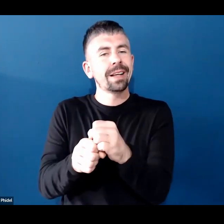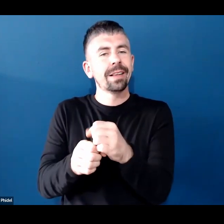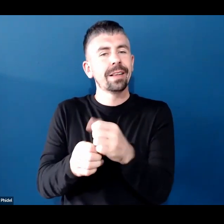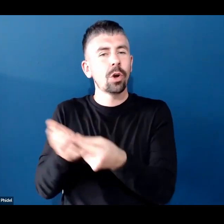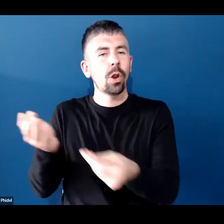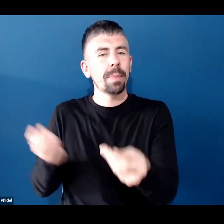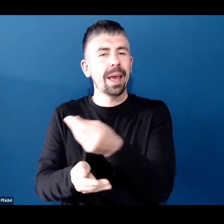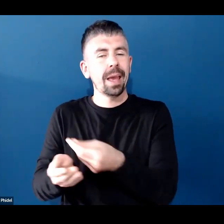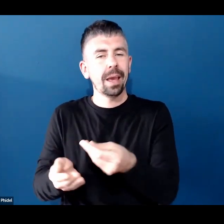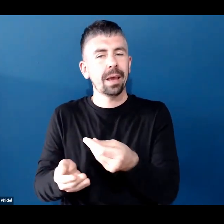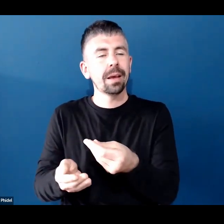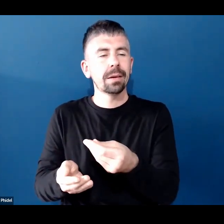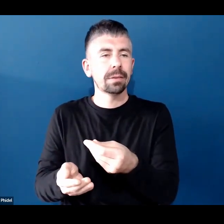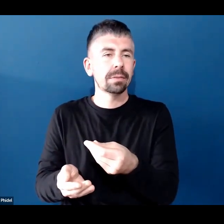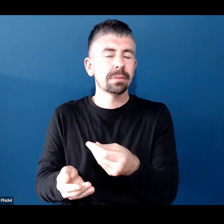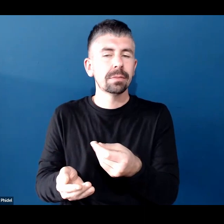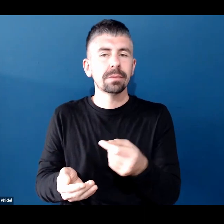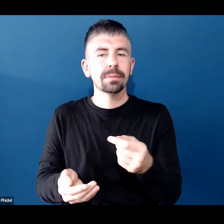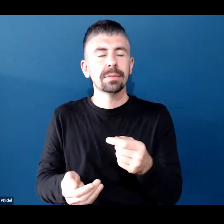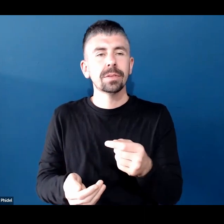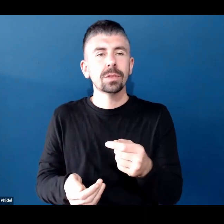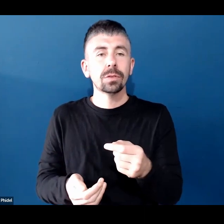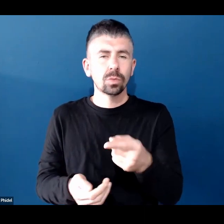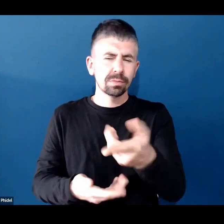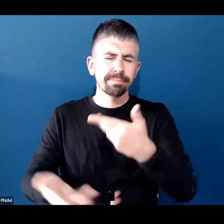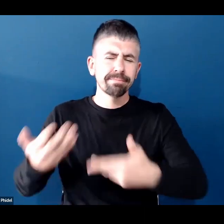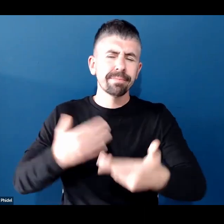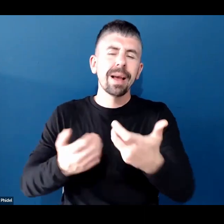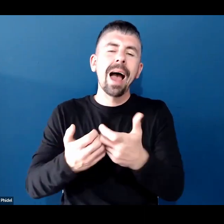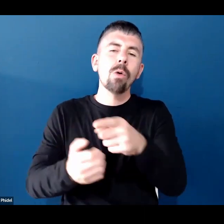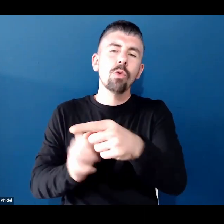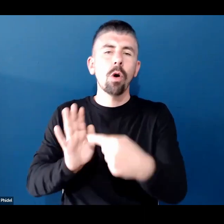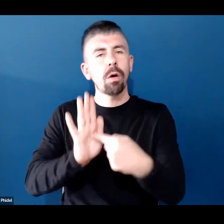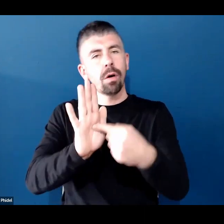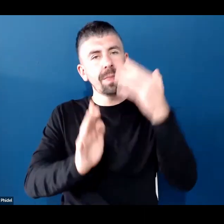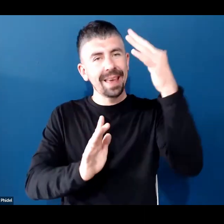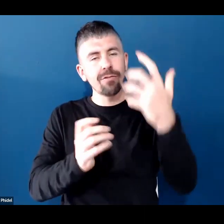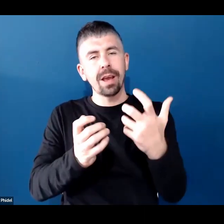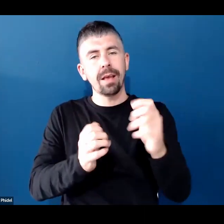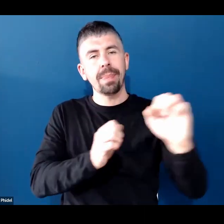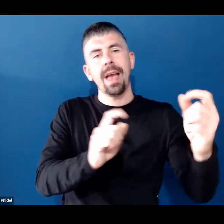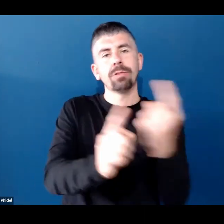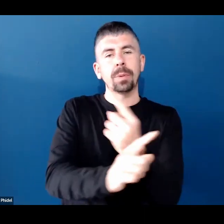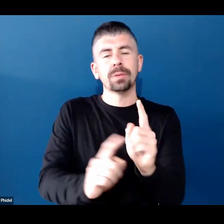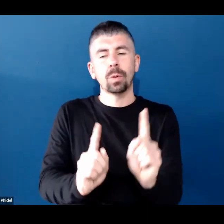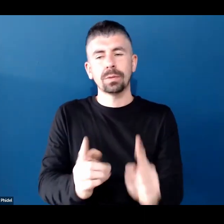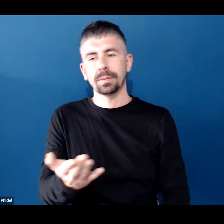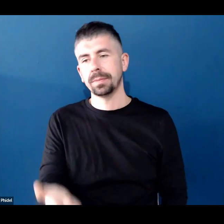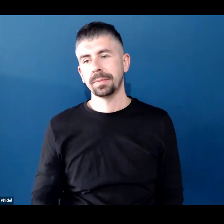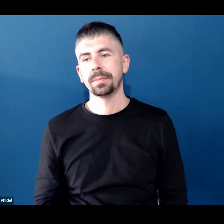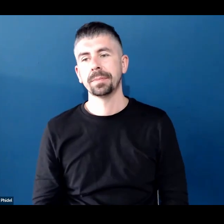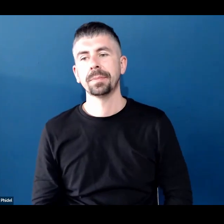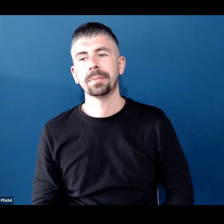out and make some claims. So can you share some responses to typical arguments put forward by green